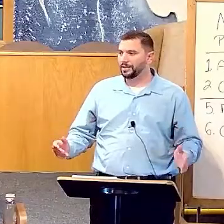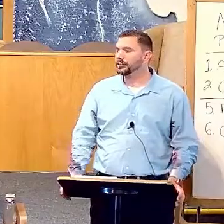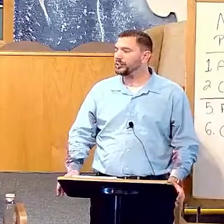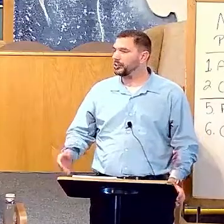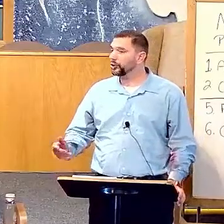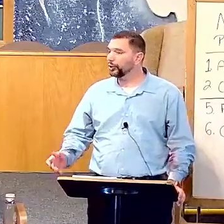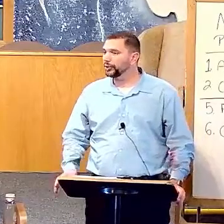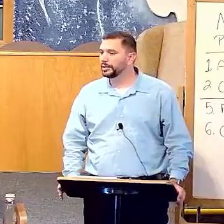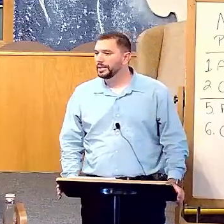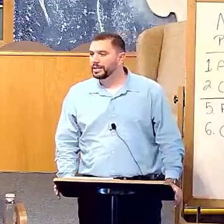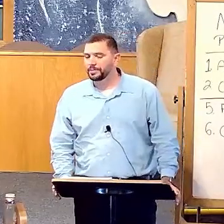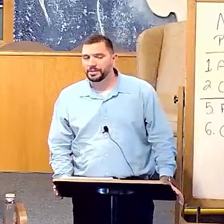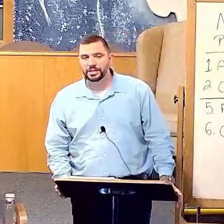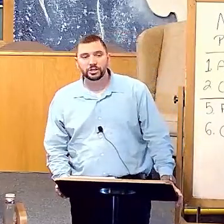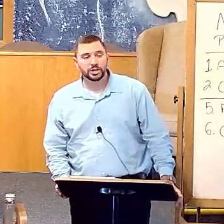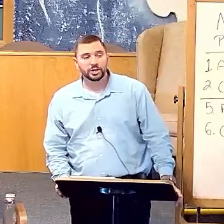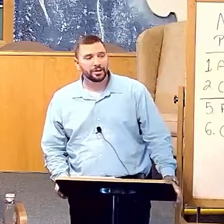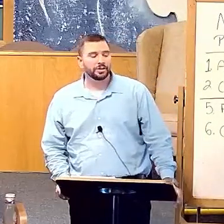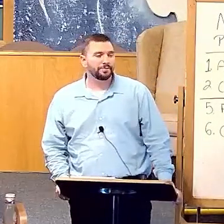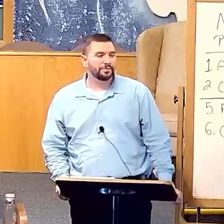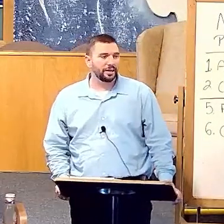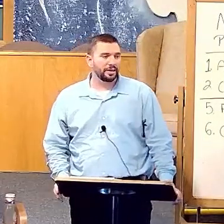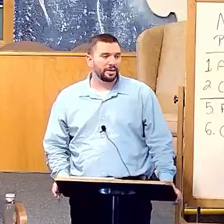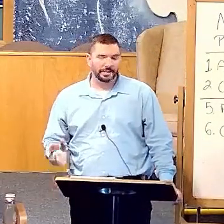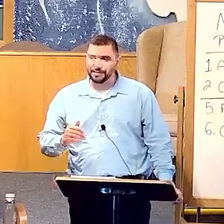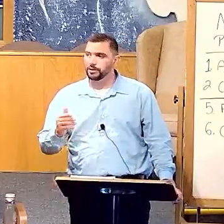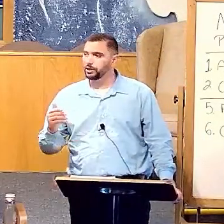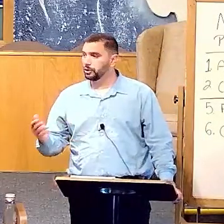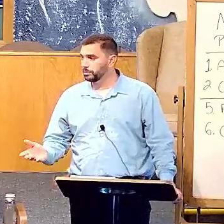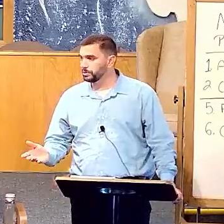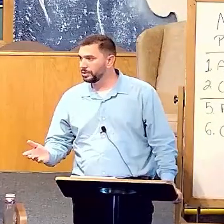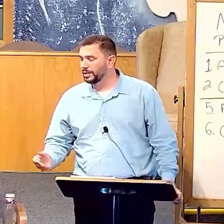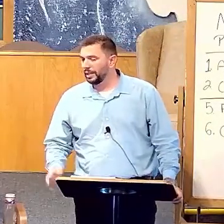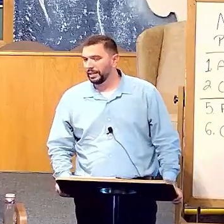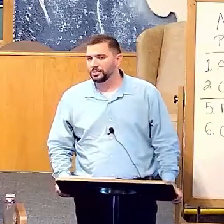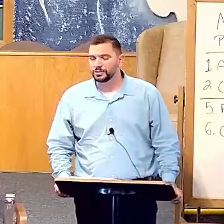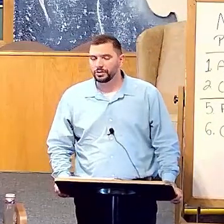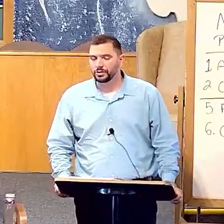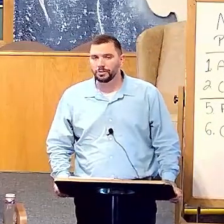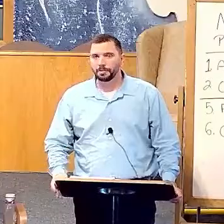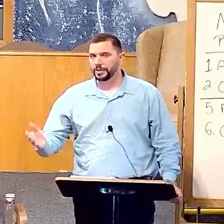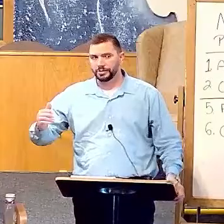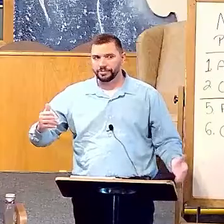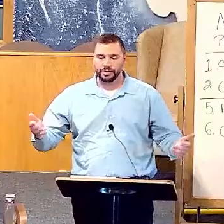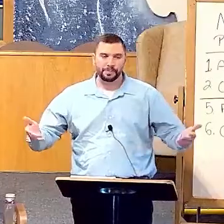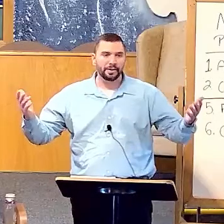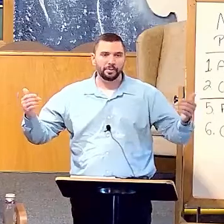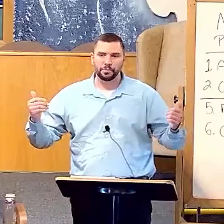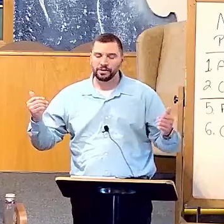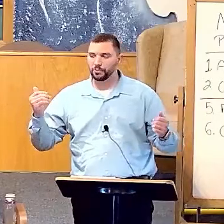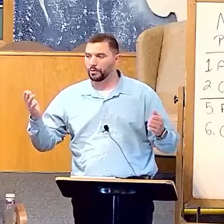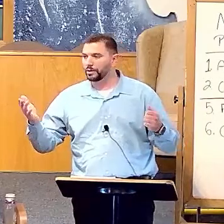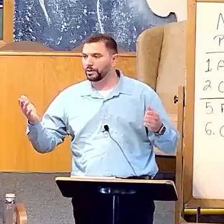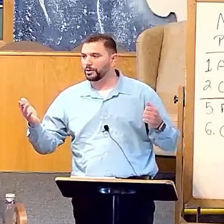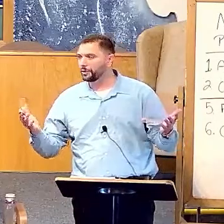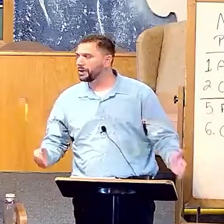they're a CODA, that means they're a child of a deaf adult. And so their parent, either one or both their parents are